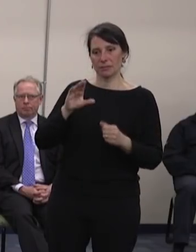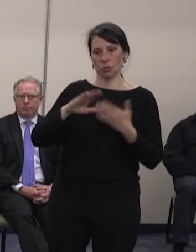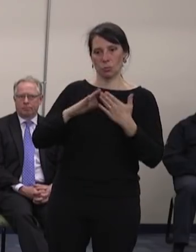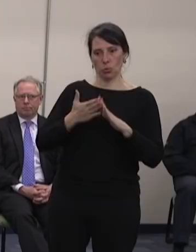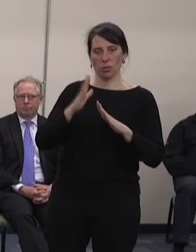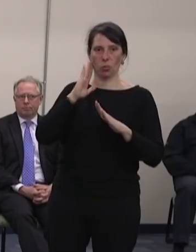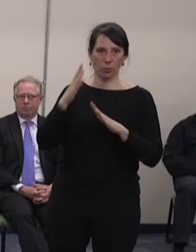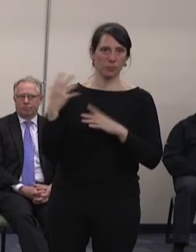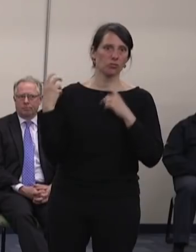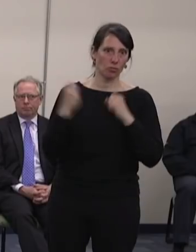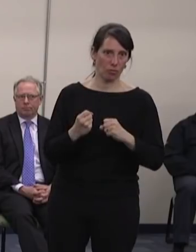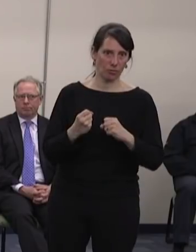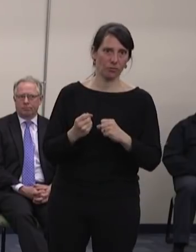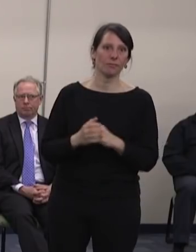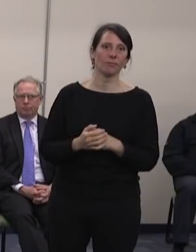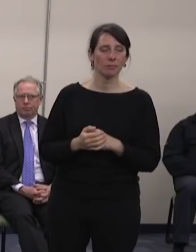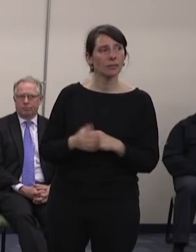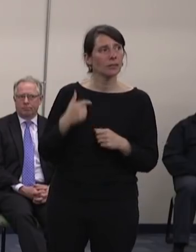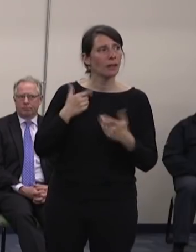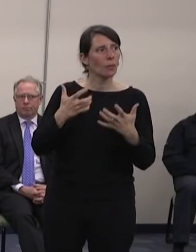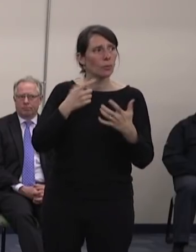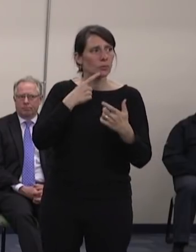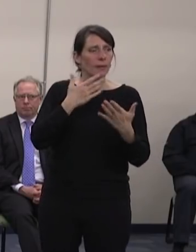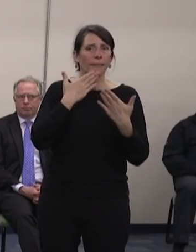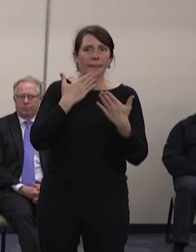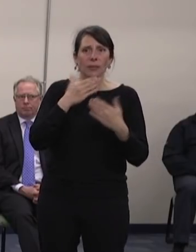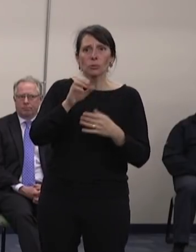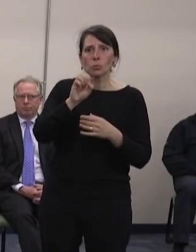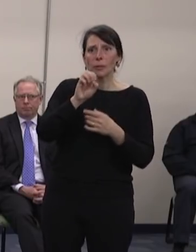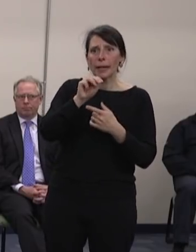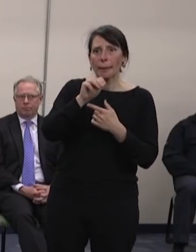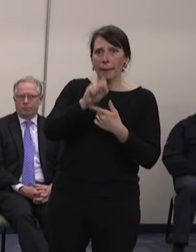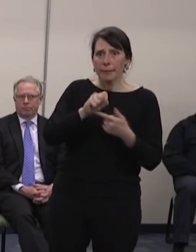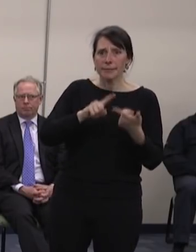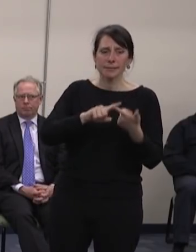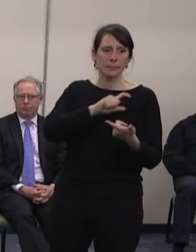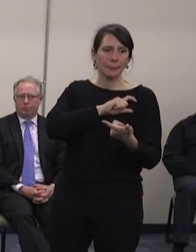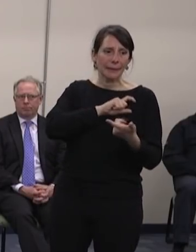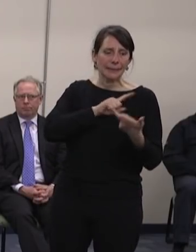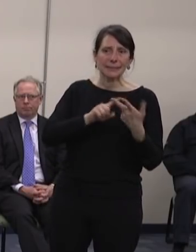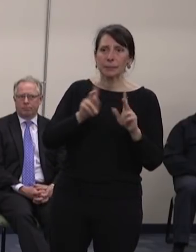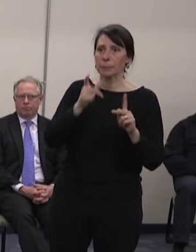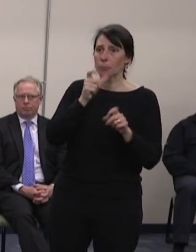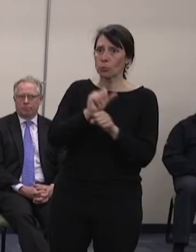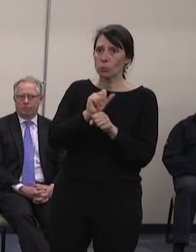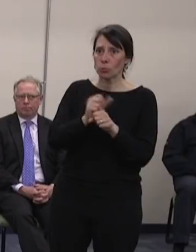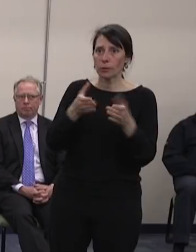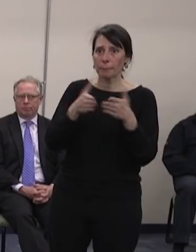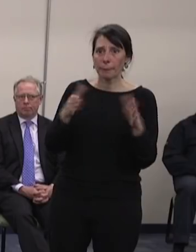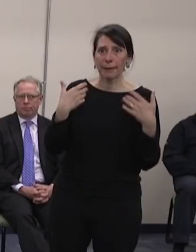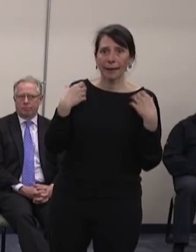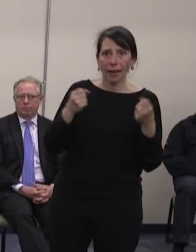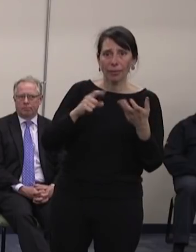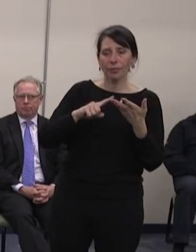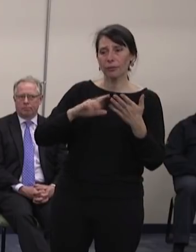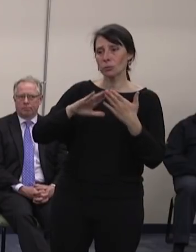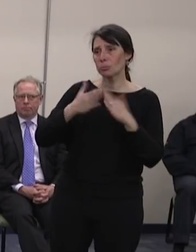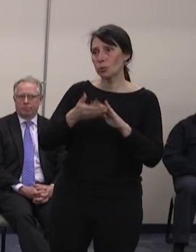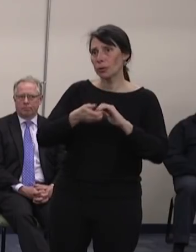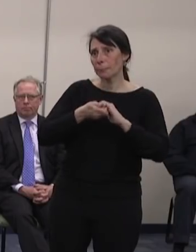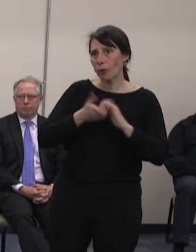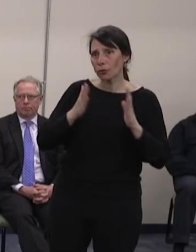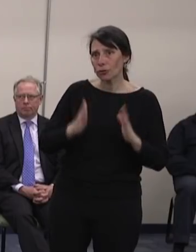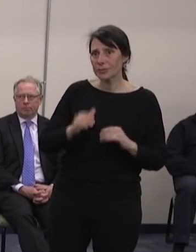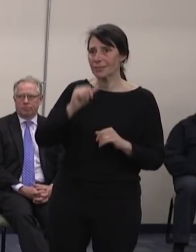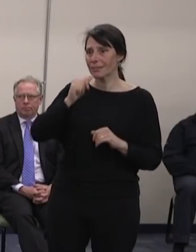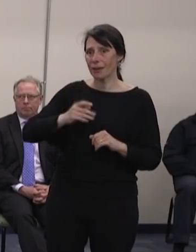our staff, first responders, public health workers, community partners, nonprofit,